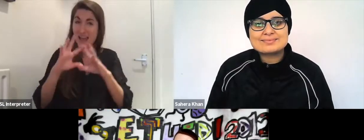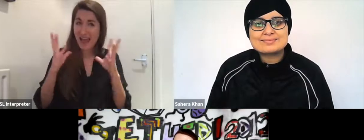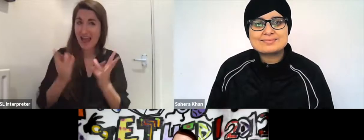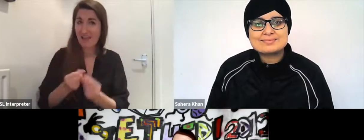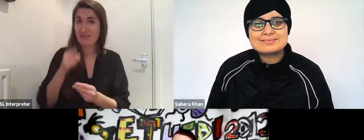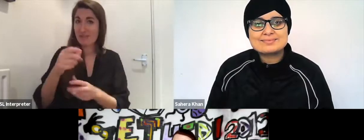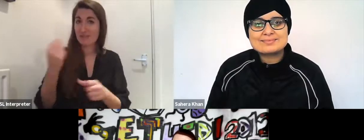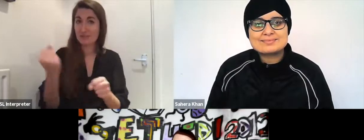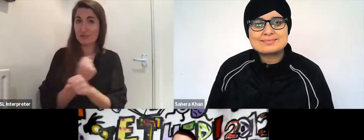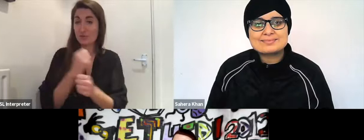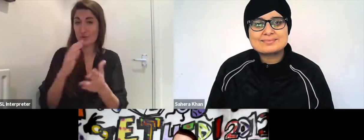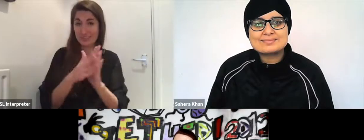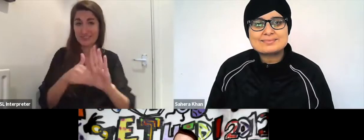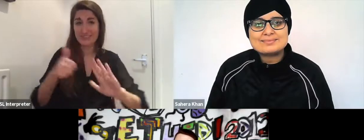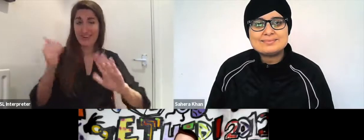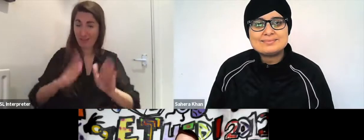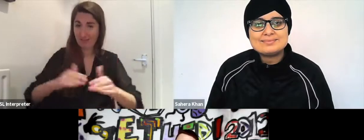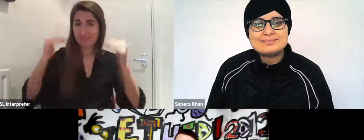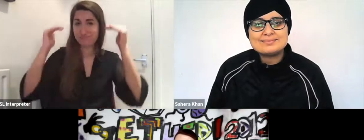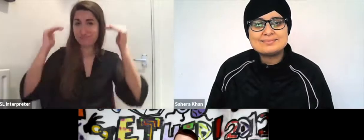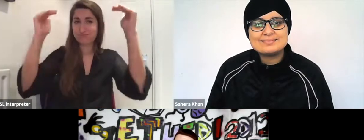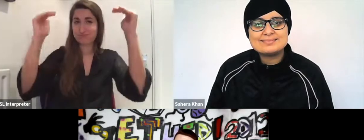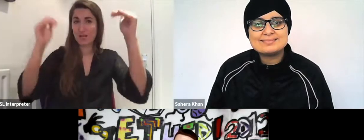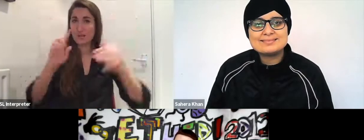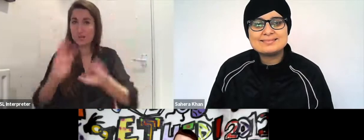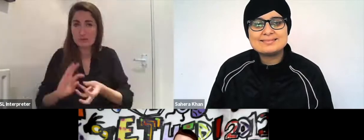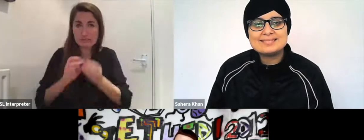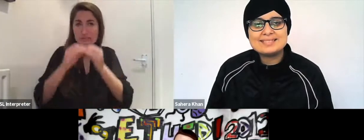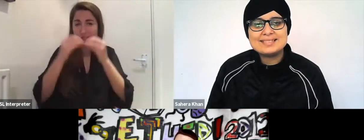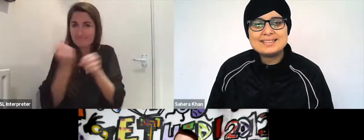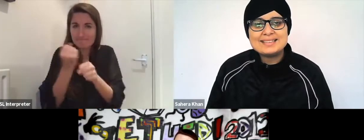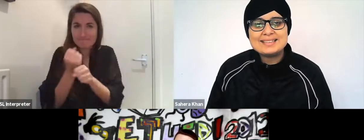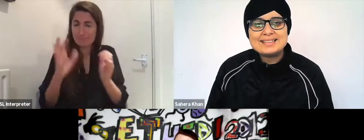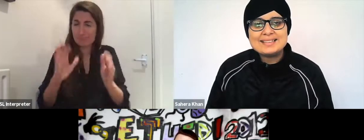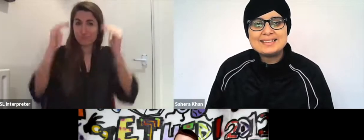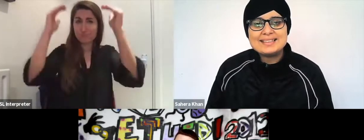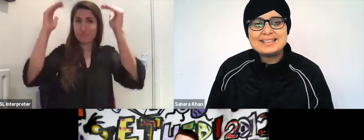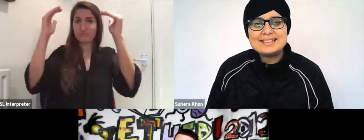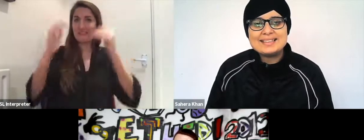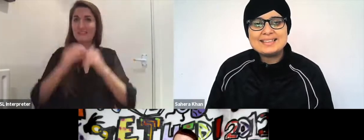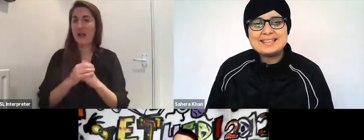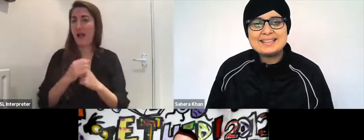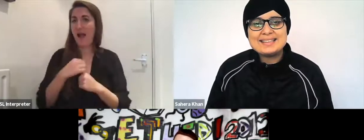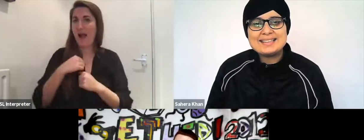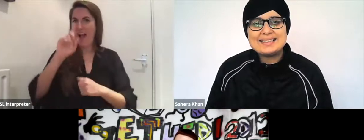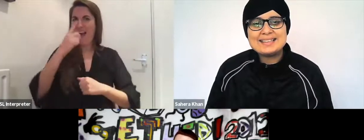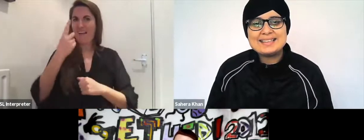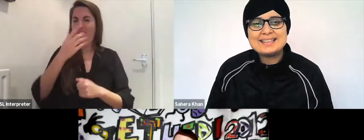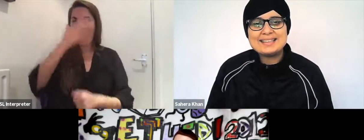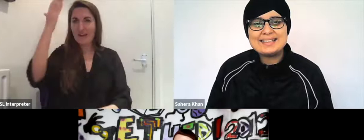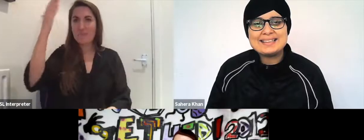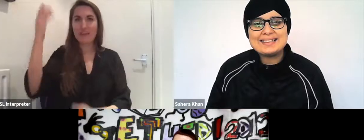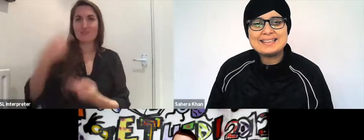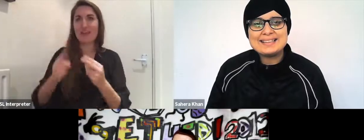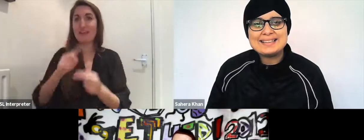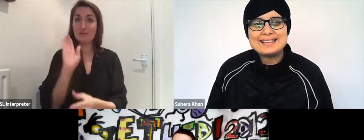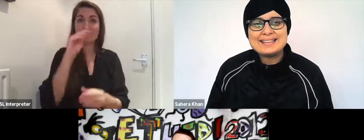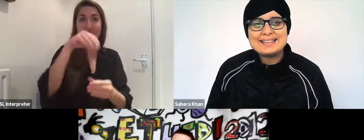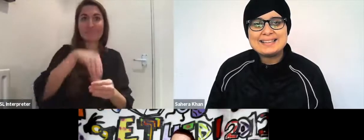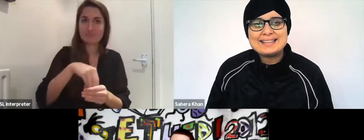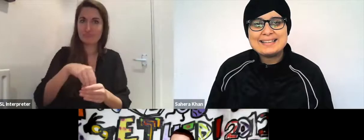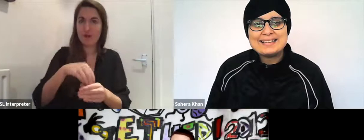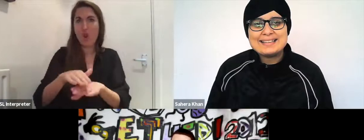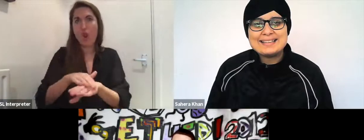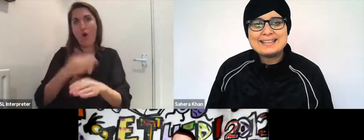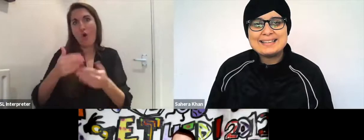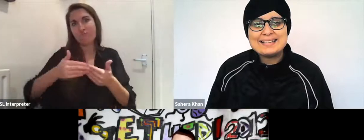so skilled and so well crafted that I can't imagine that a long course would have a great deal to offer you.